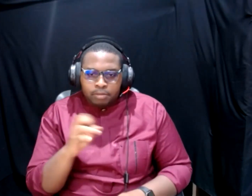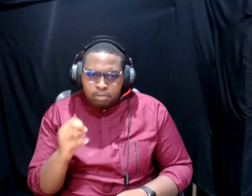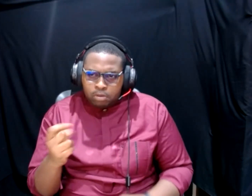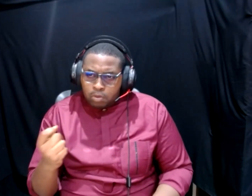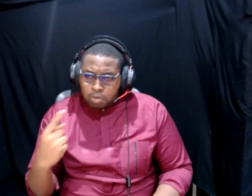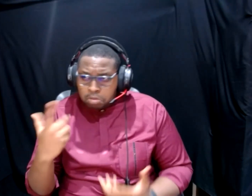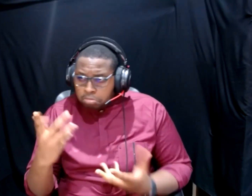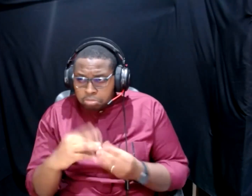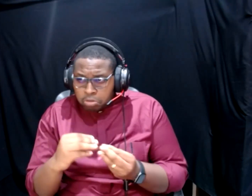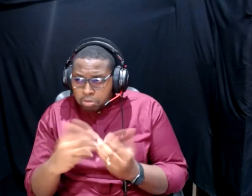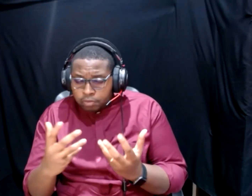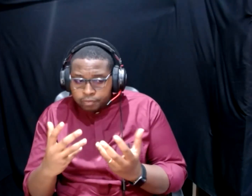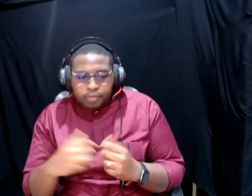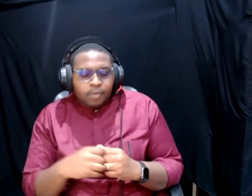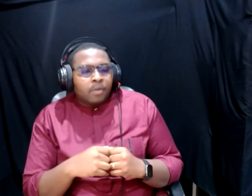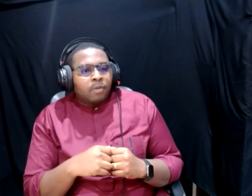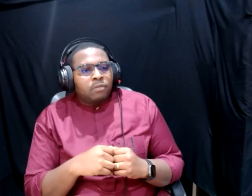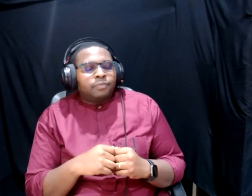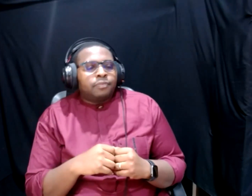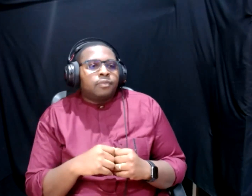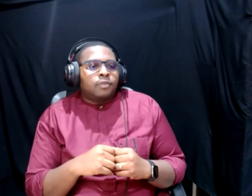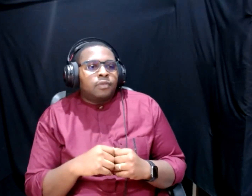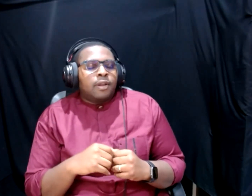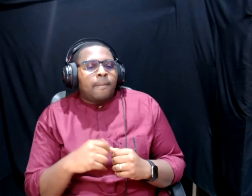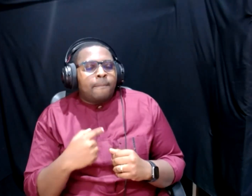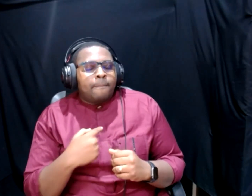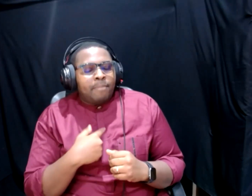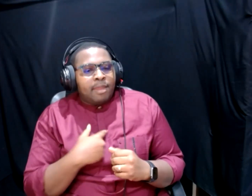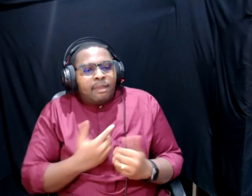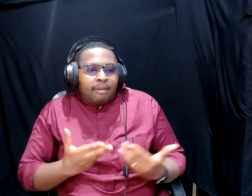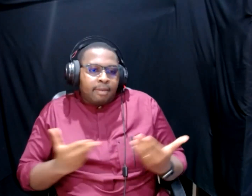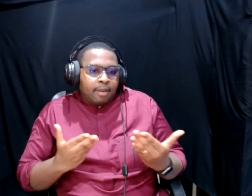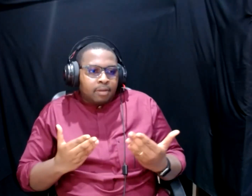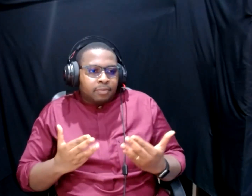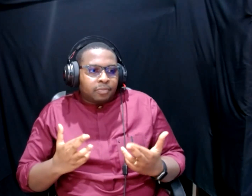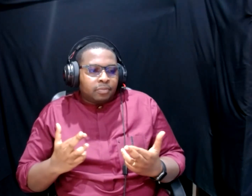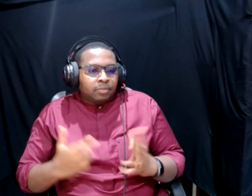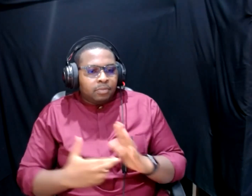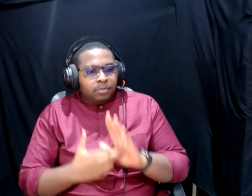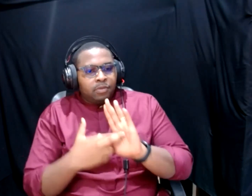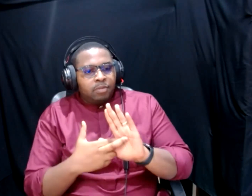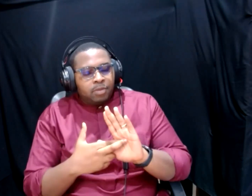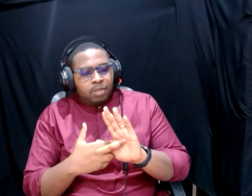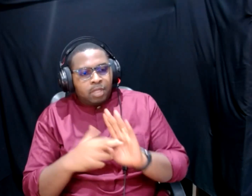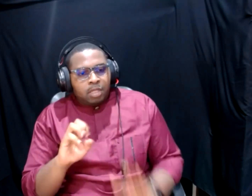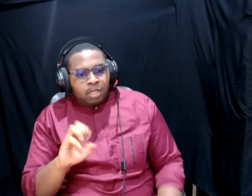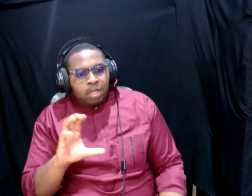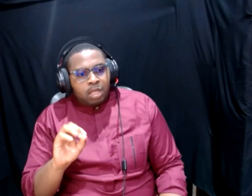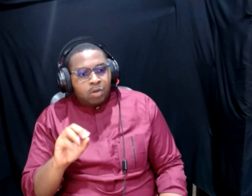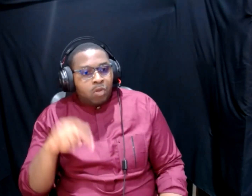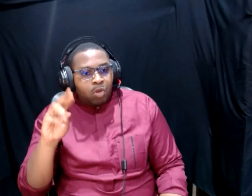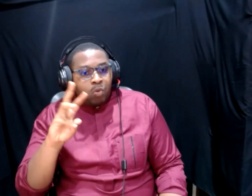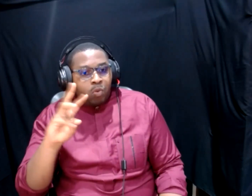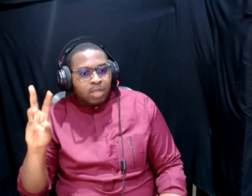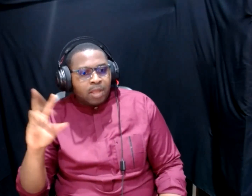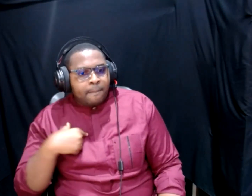comment. Excellent. John Taponia, I'm here today representing Echo Northwest. I'm a senior policy